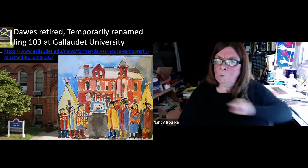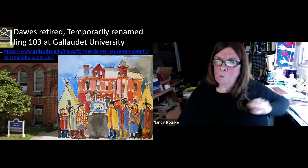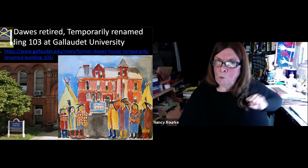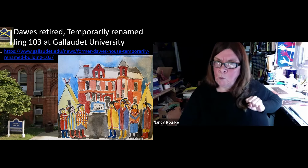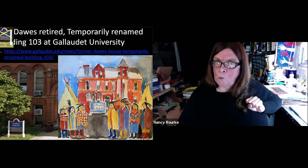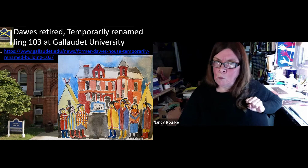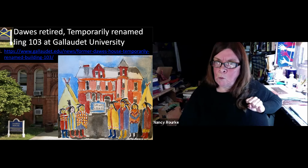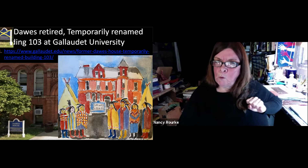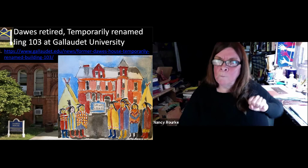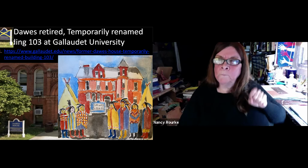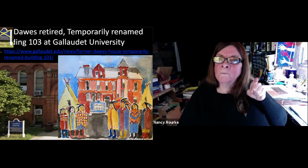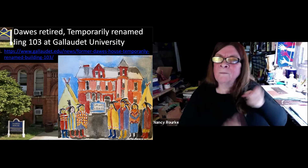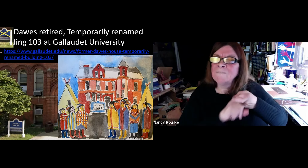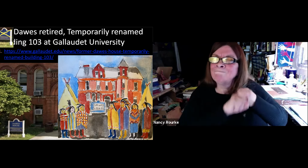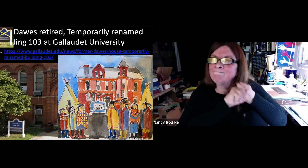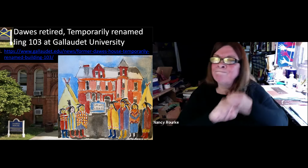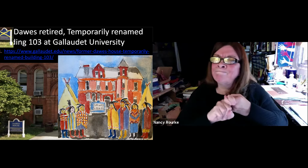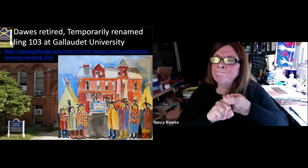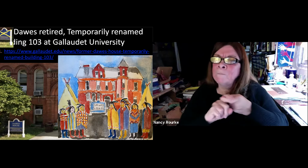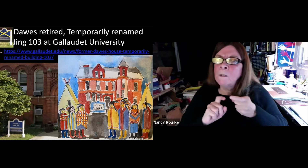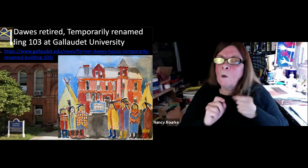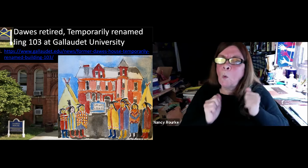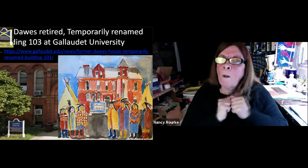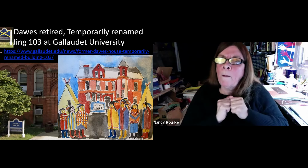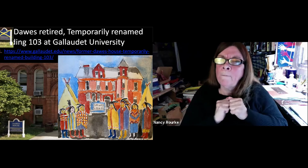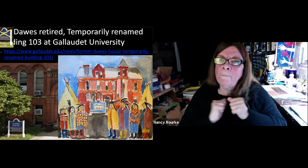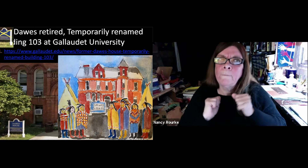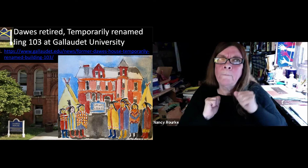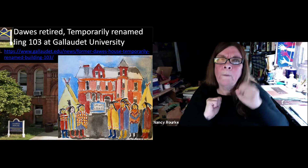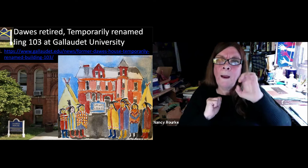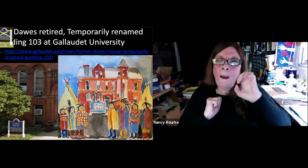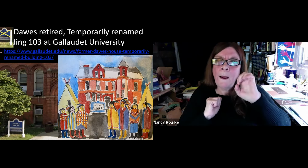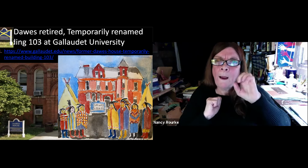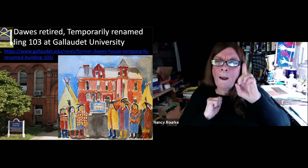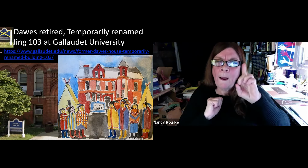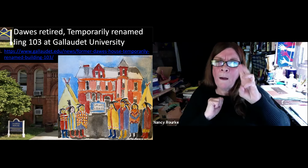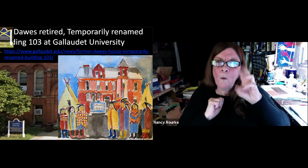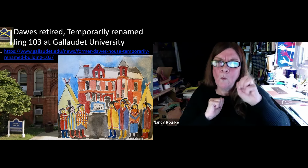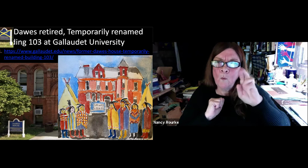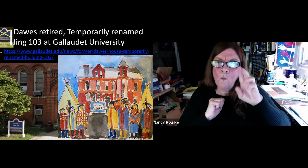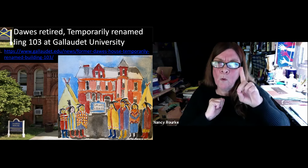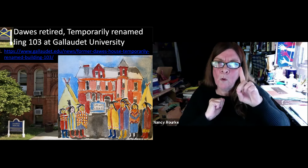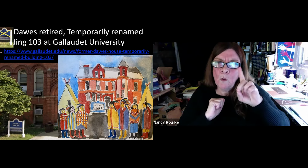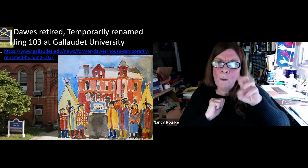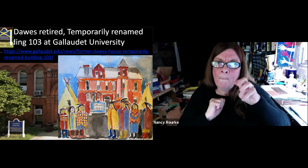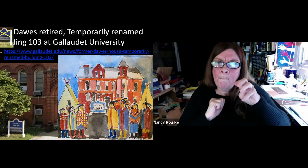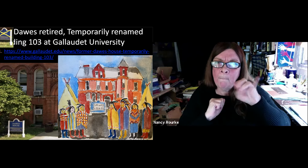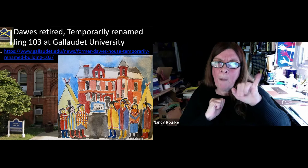He was from Massachusetts. He was a senator there. And he was very close to